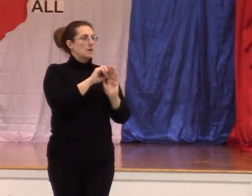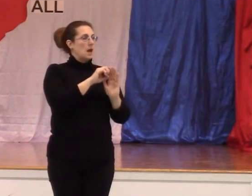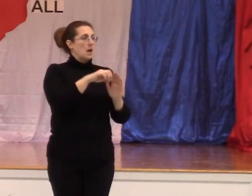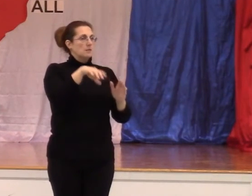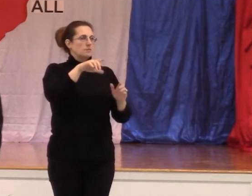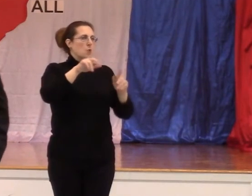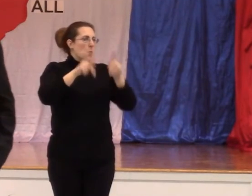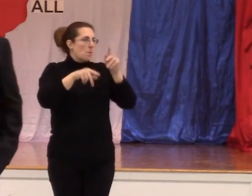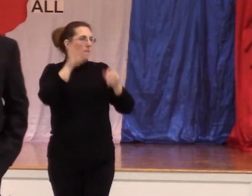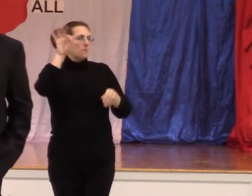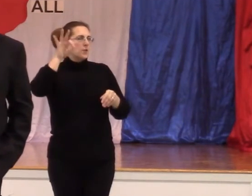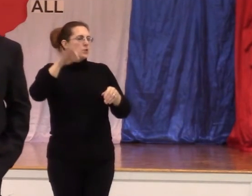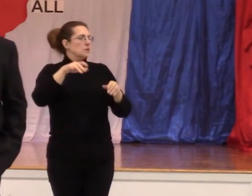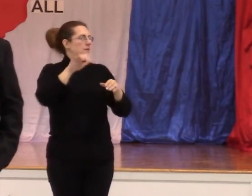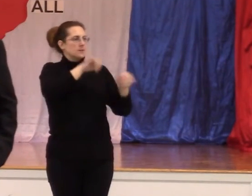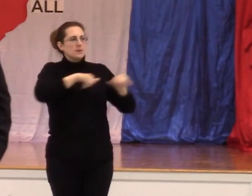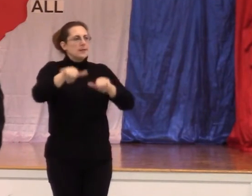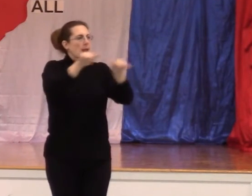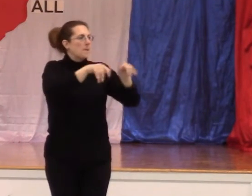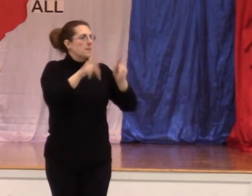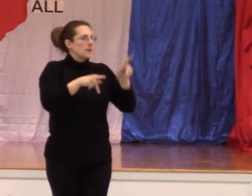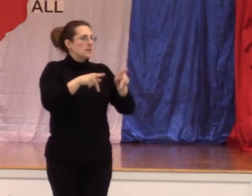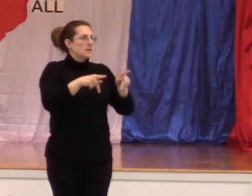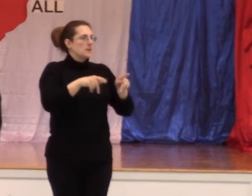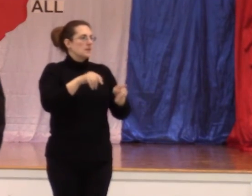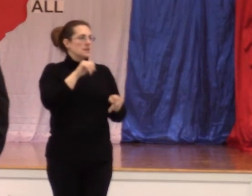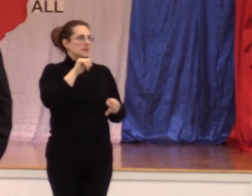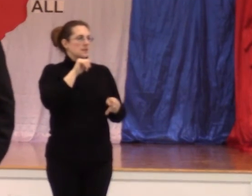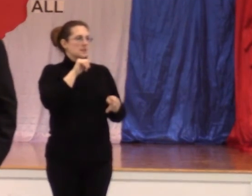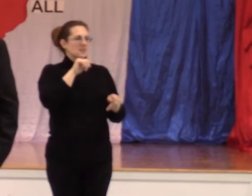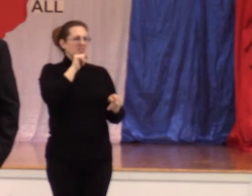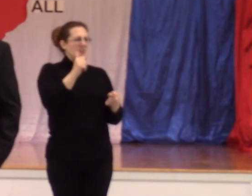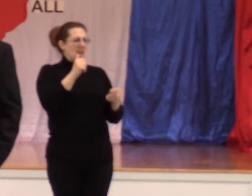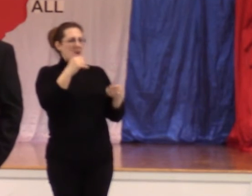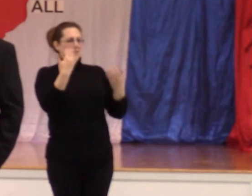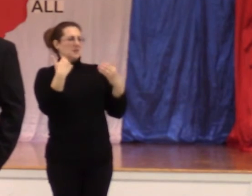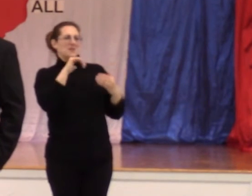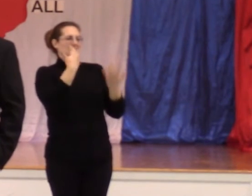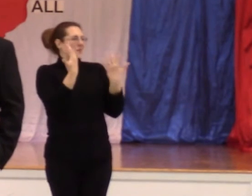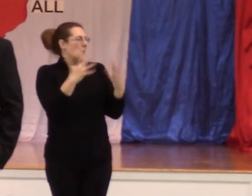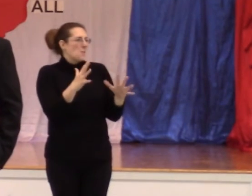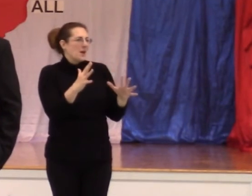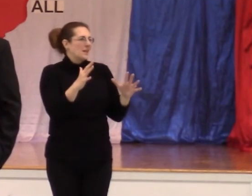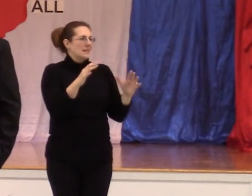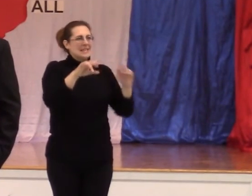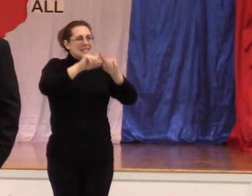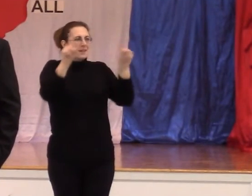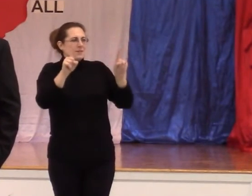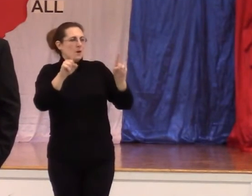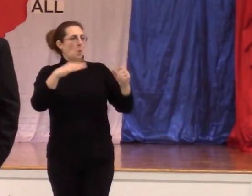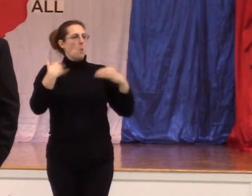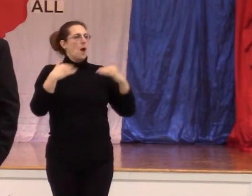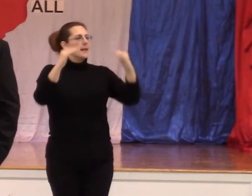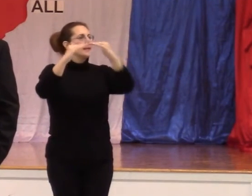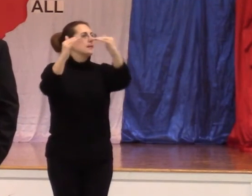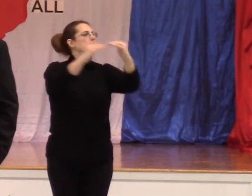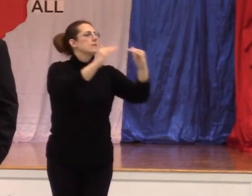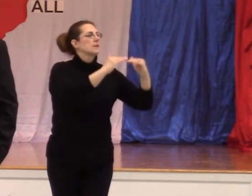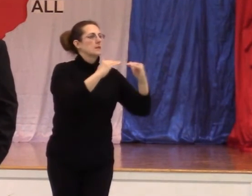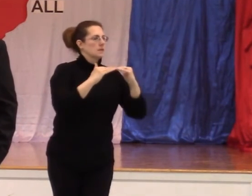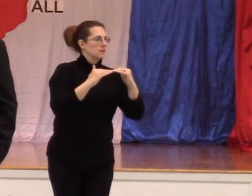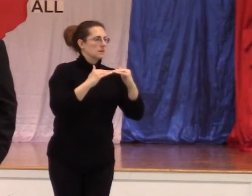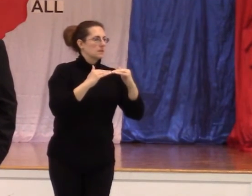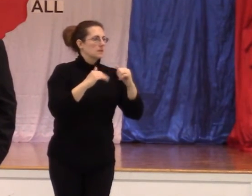preachers, because in the end you get rid of all these distinctions between clergy and laity and so forth, because you never